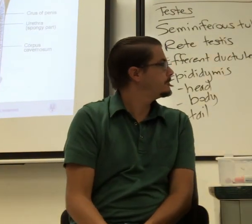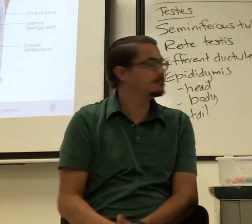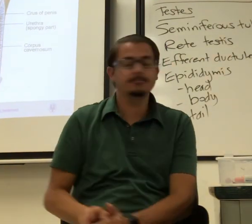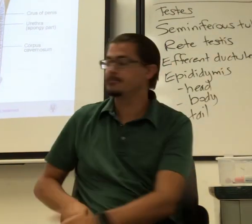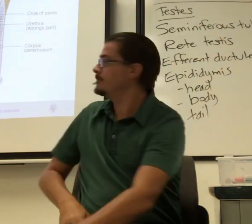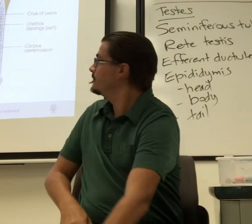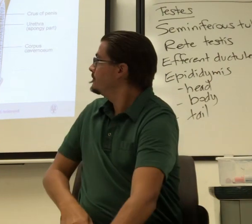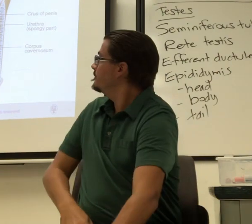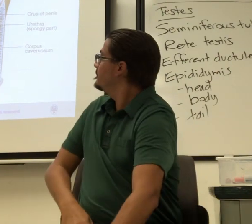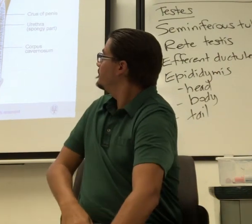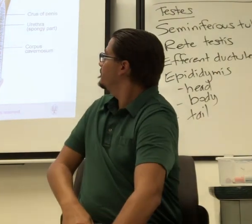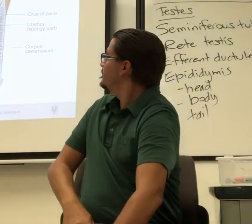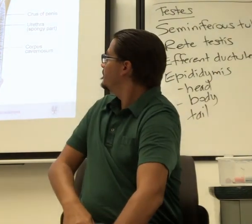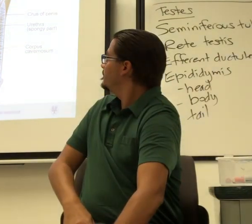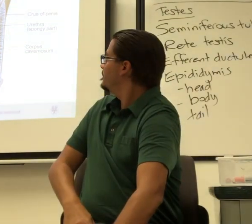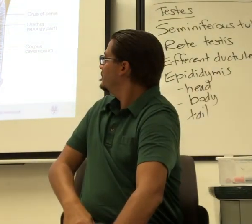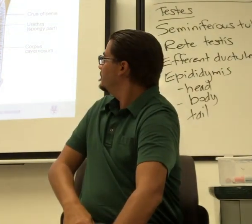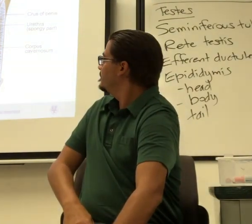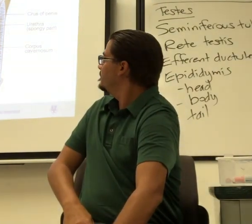External